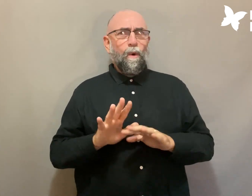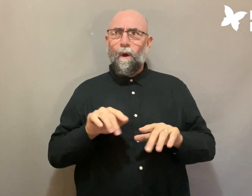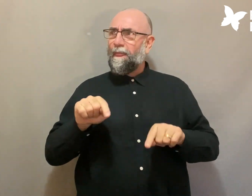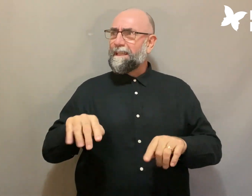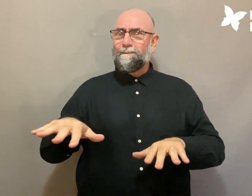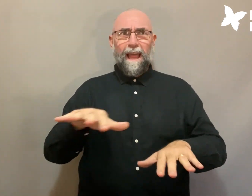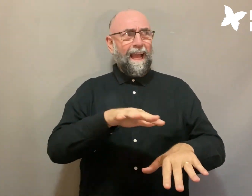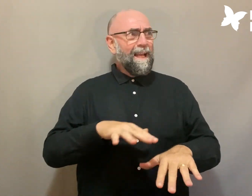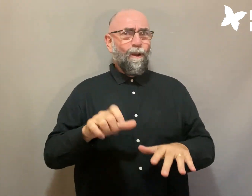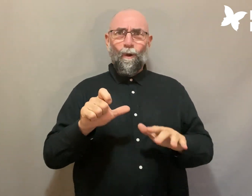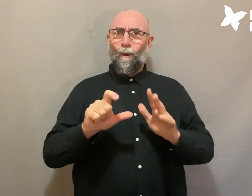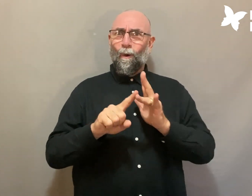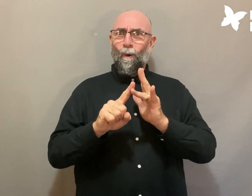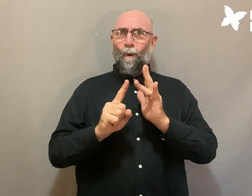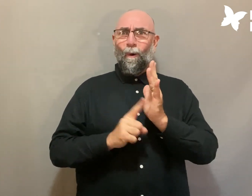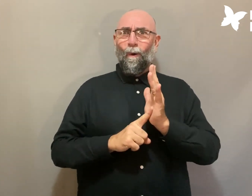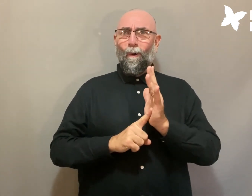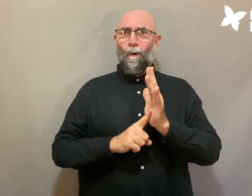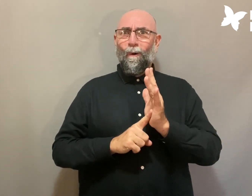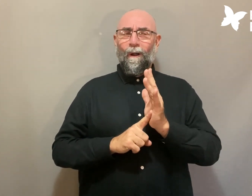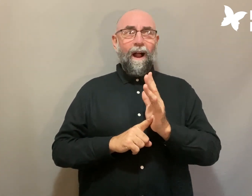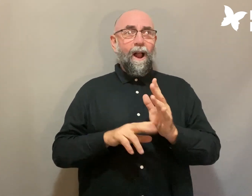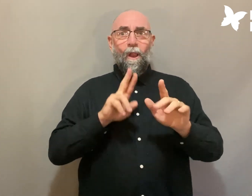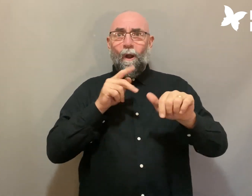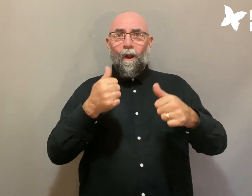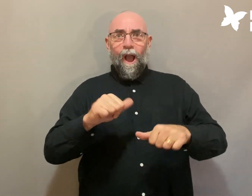This looks like somewhere I belong. 4,